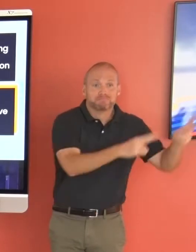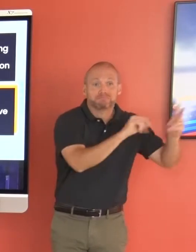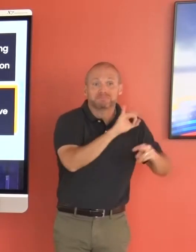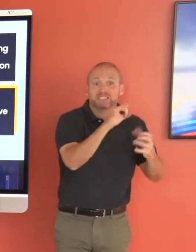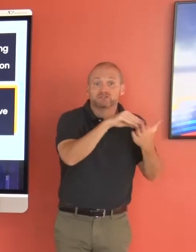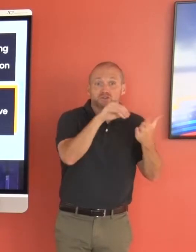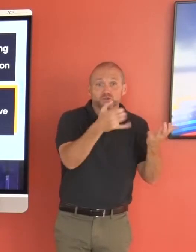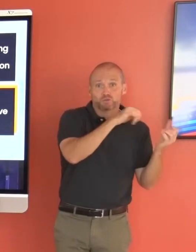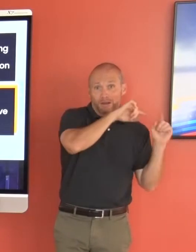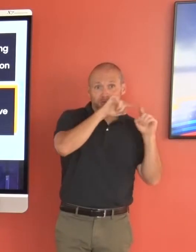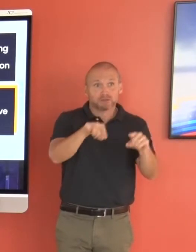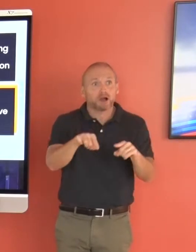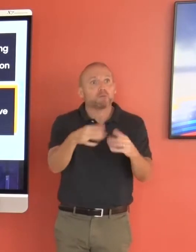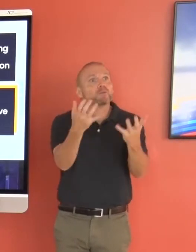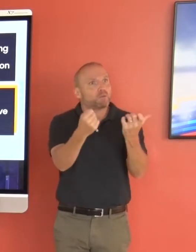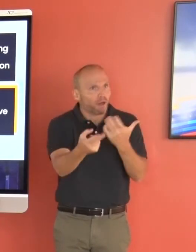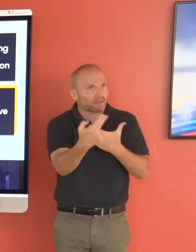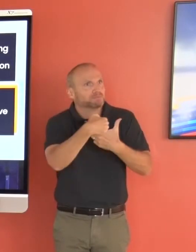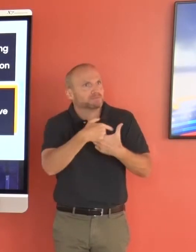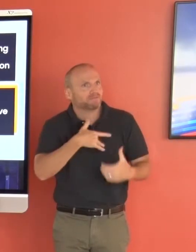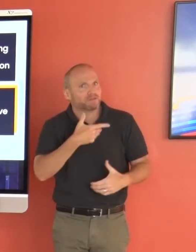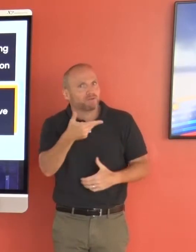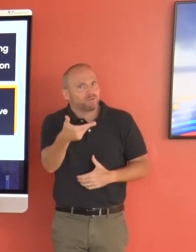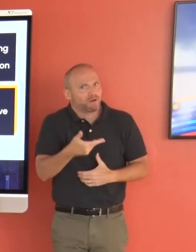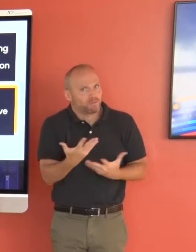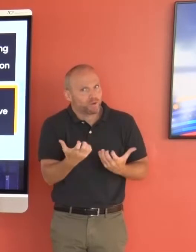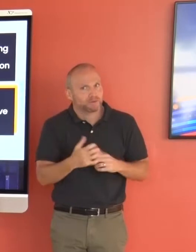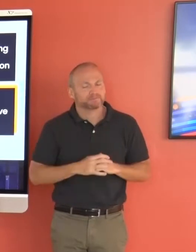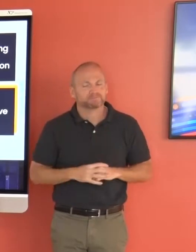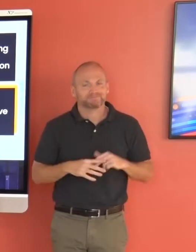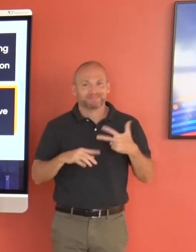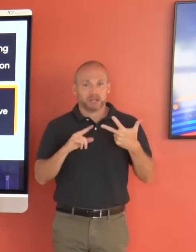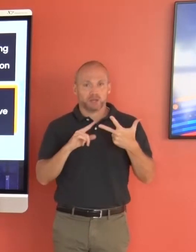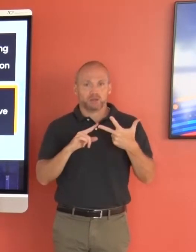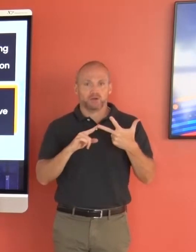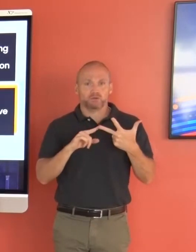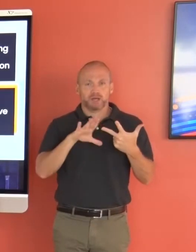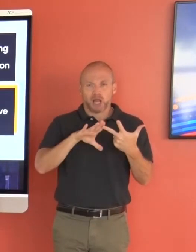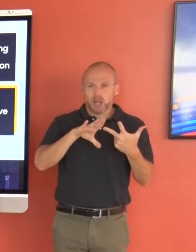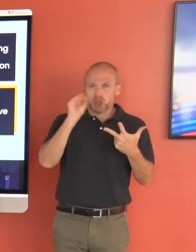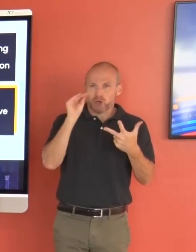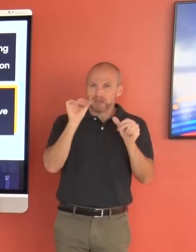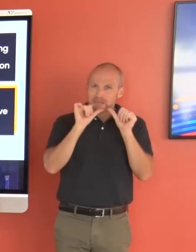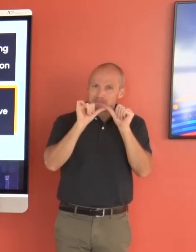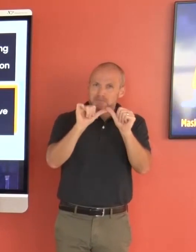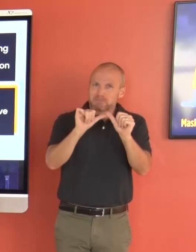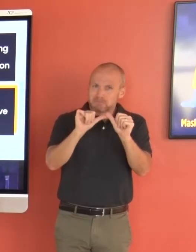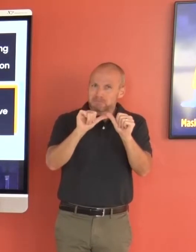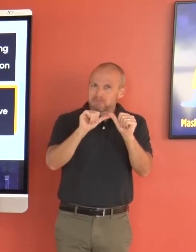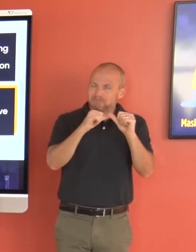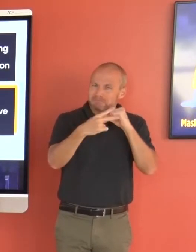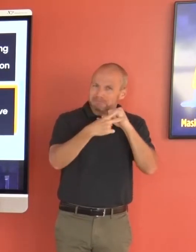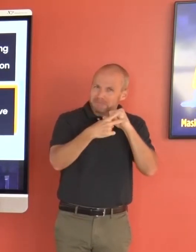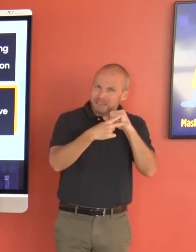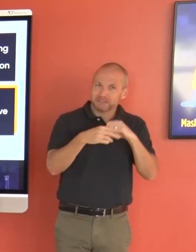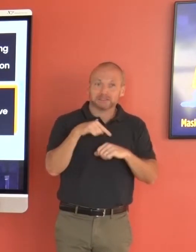want them here, and we want them to feel welcome. The third one is learning and retention. We are a national model